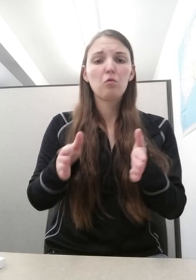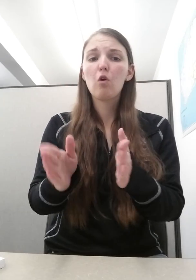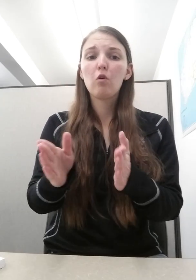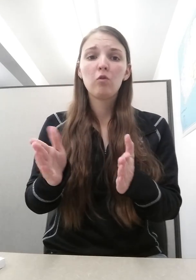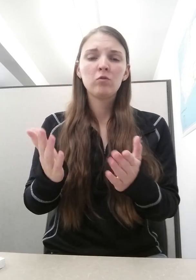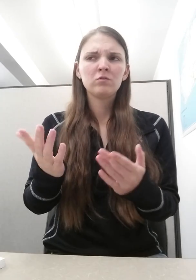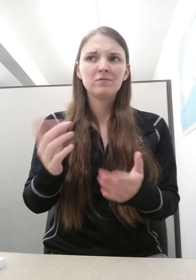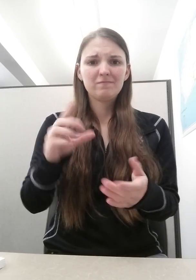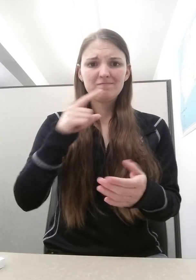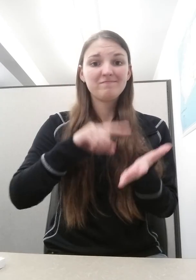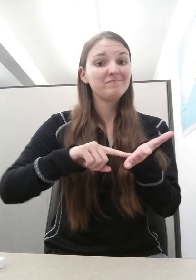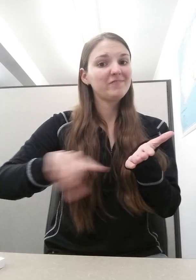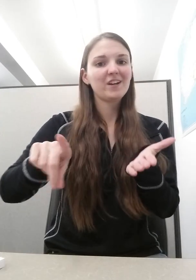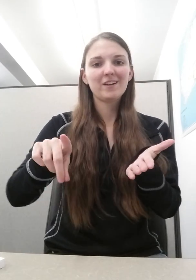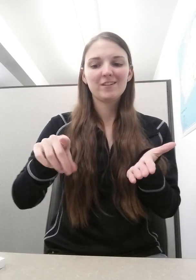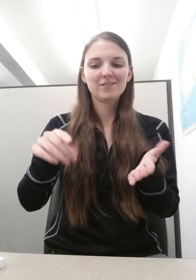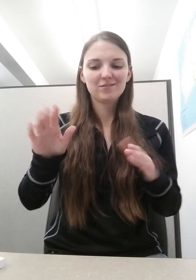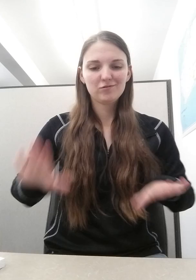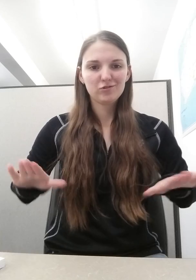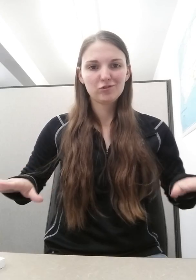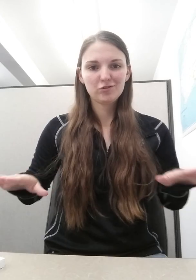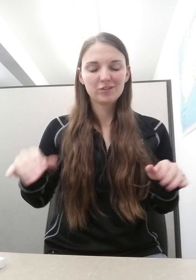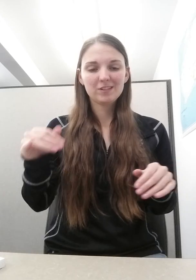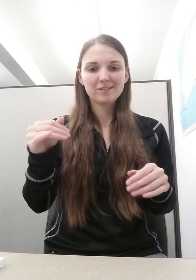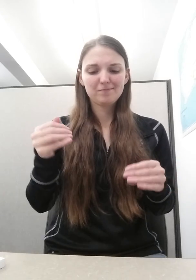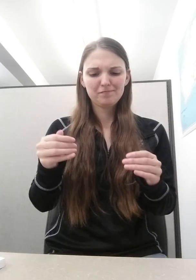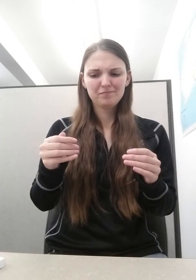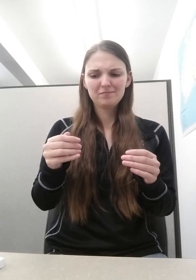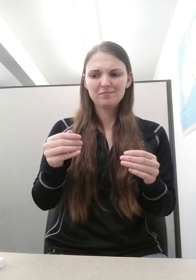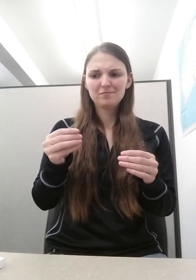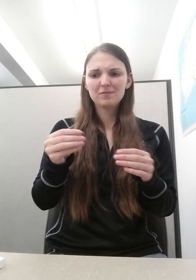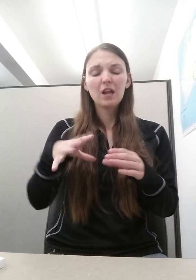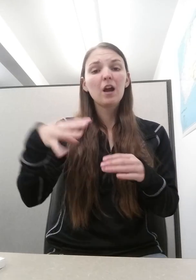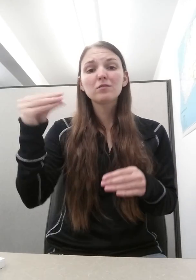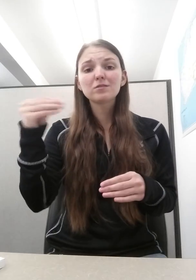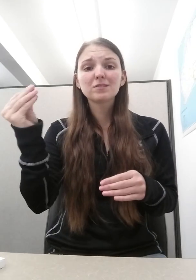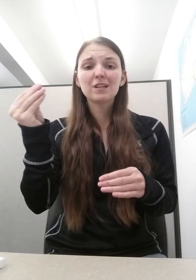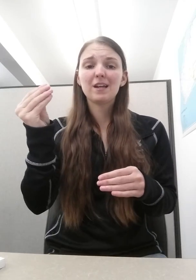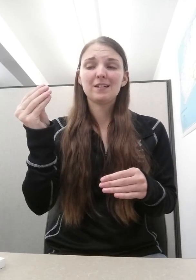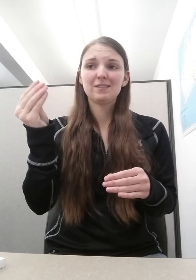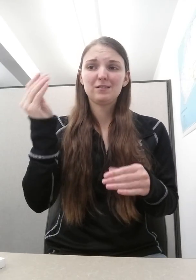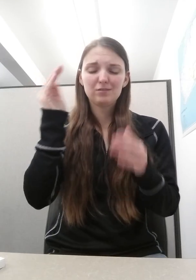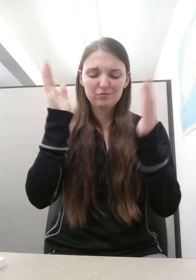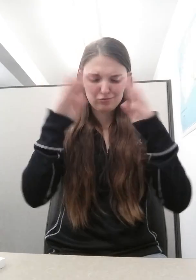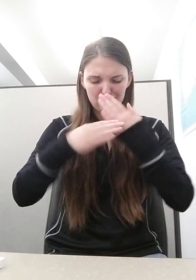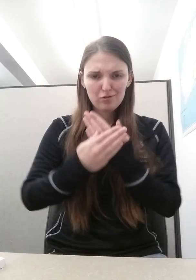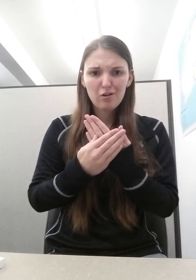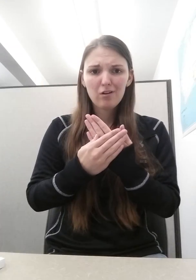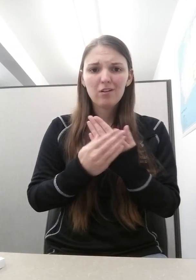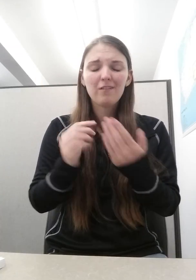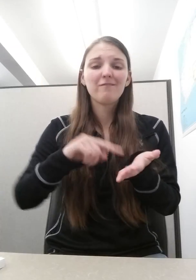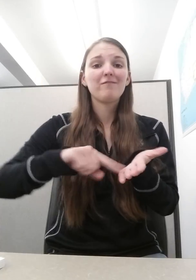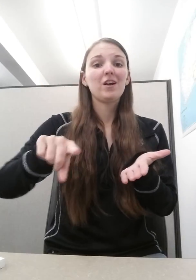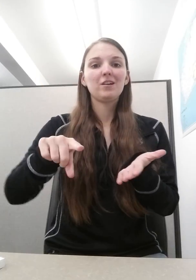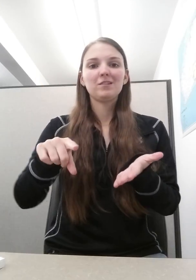You were even fined for not being in church on Sunday. And should you want to dump